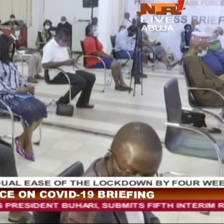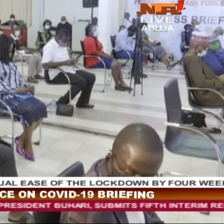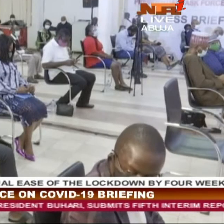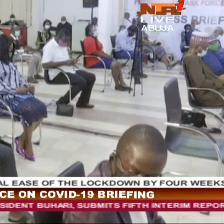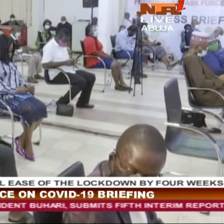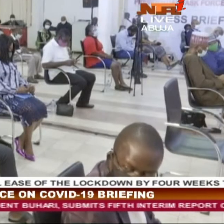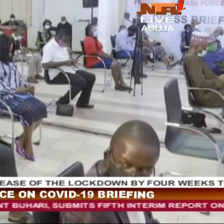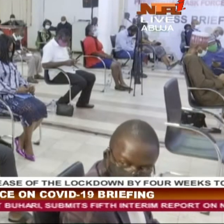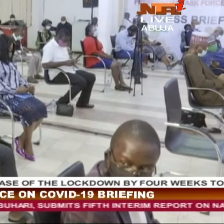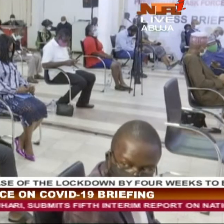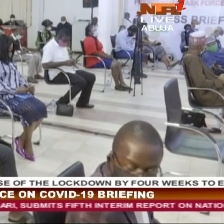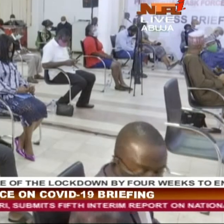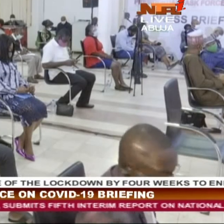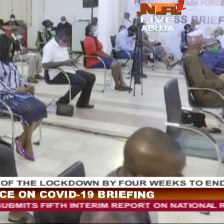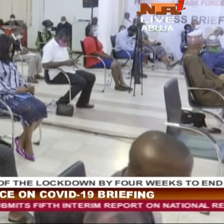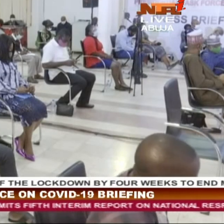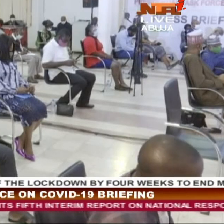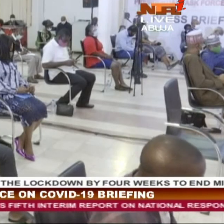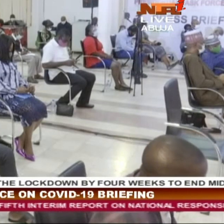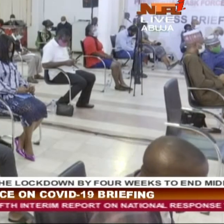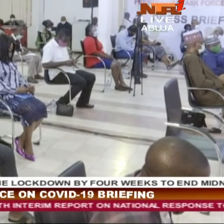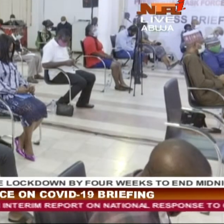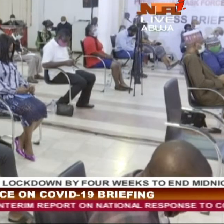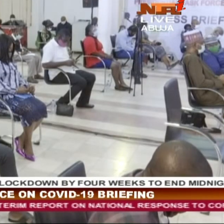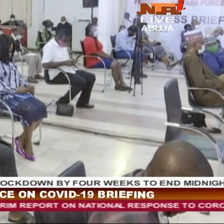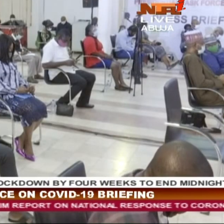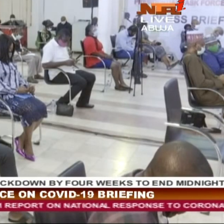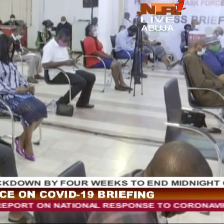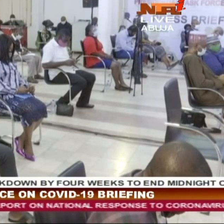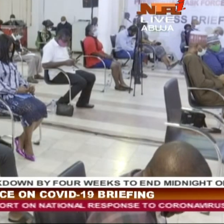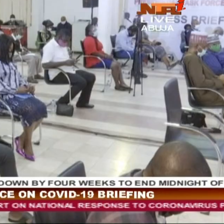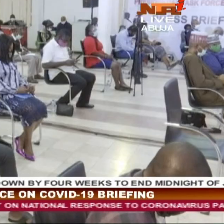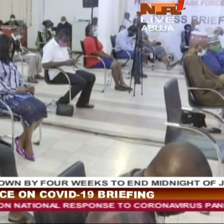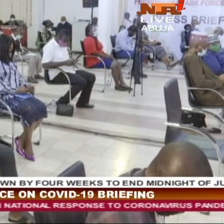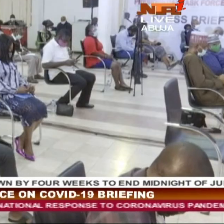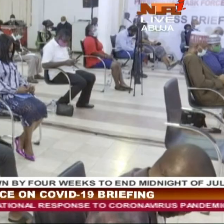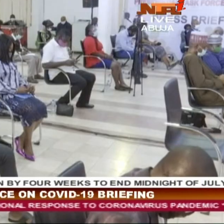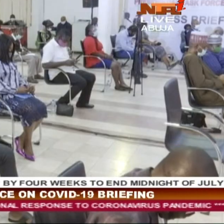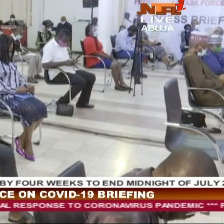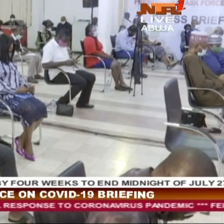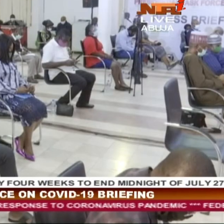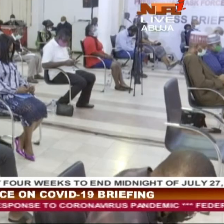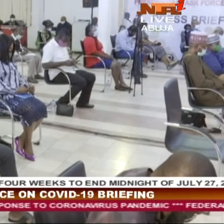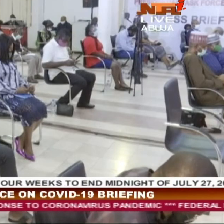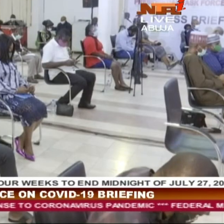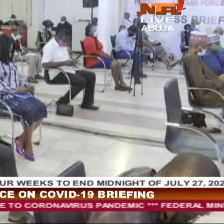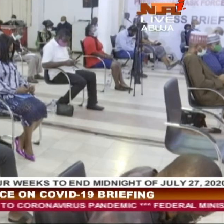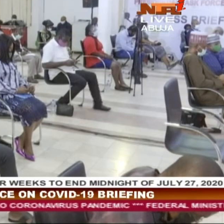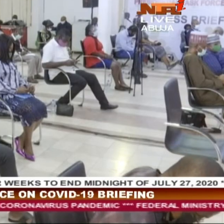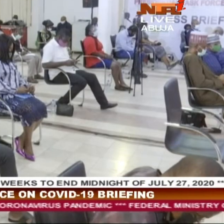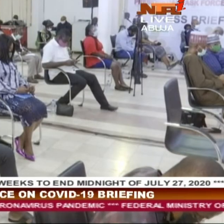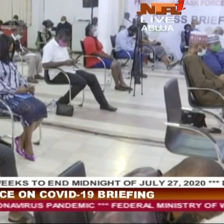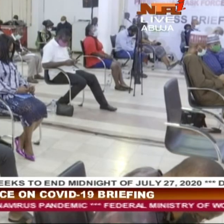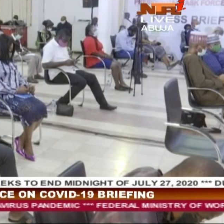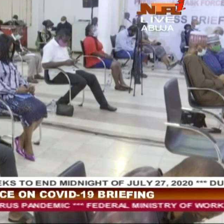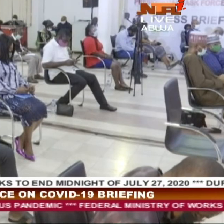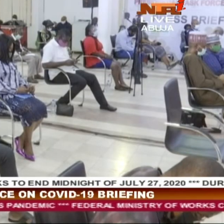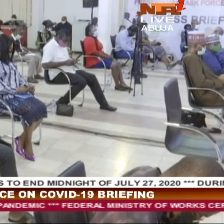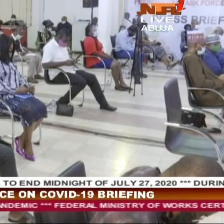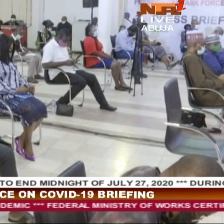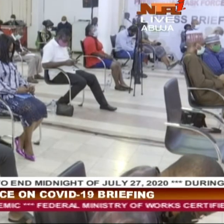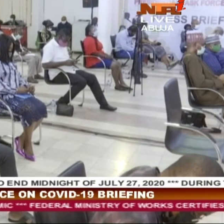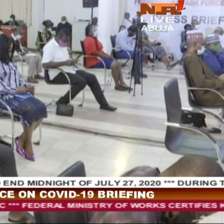evaluation. Arrangements to be made for exiting graduating students in JS3